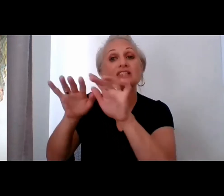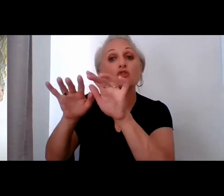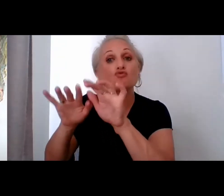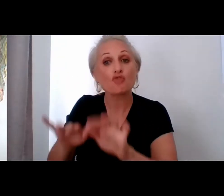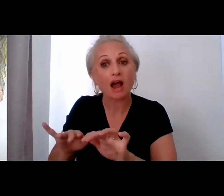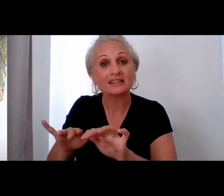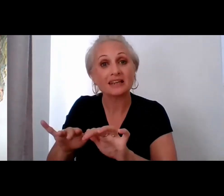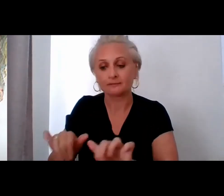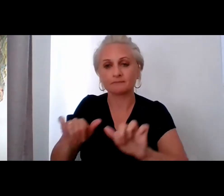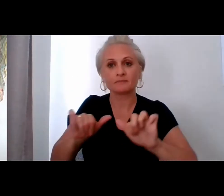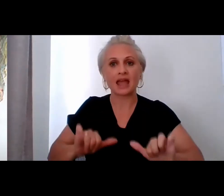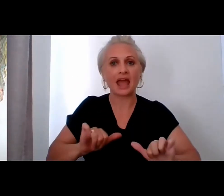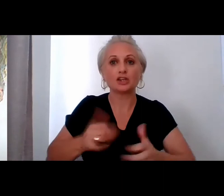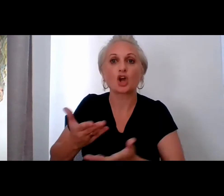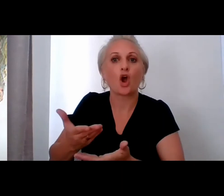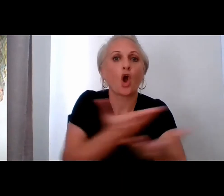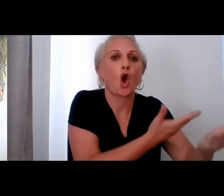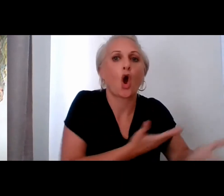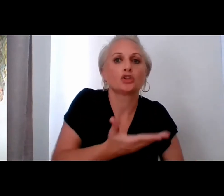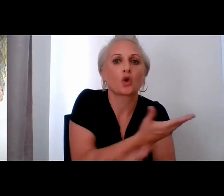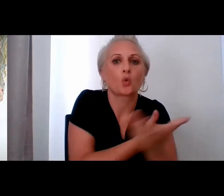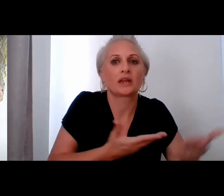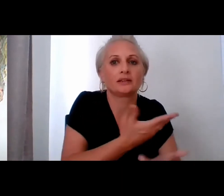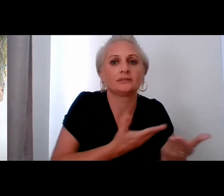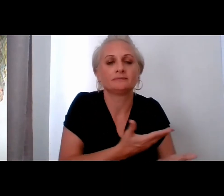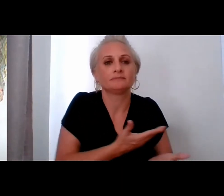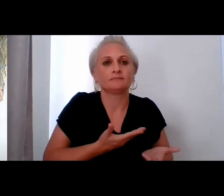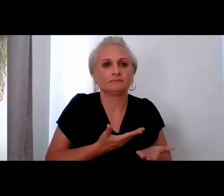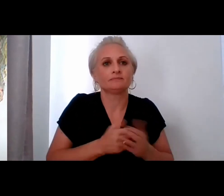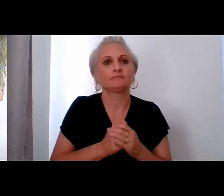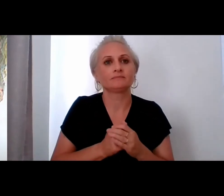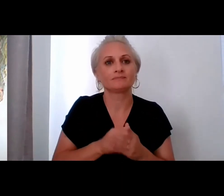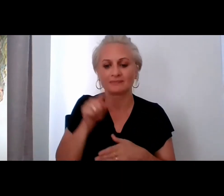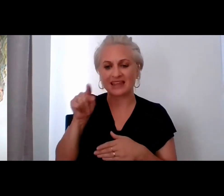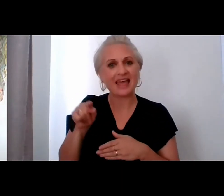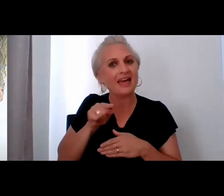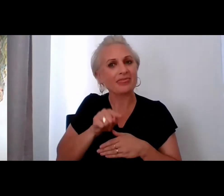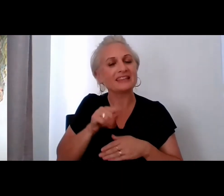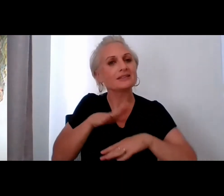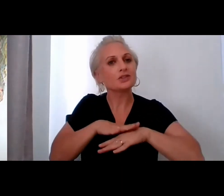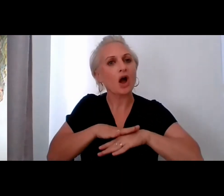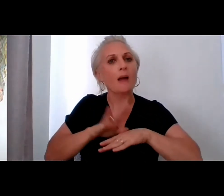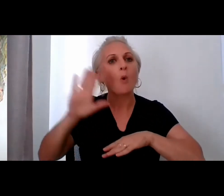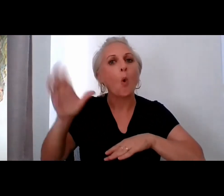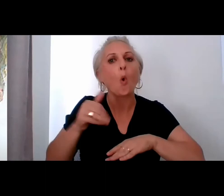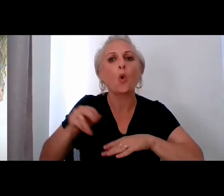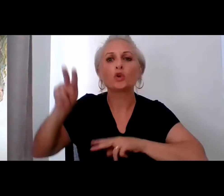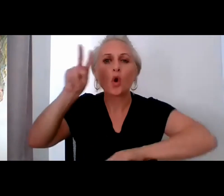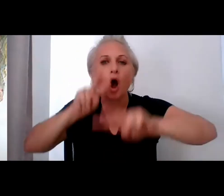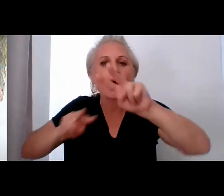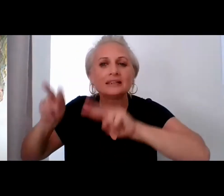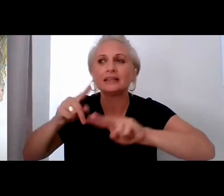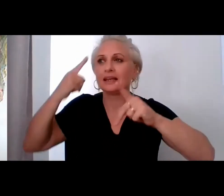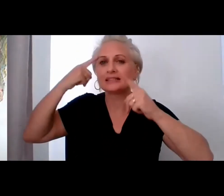This is the point at which all of your analysis and ideas should be coming together in a written document, including an action